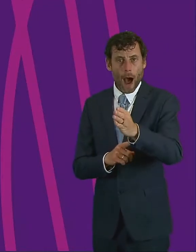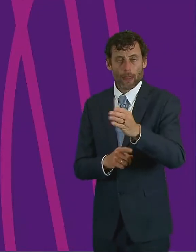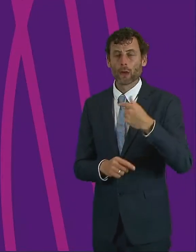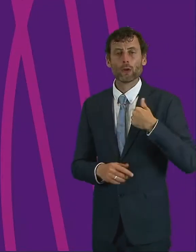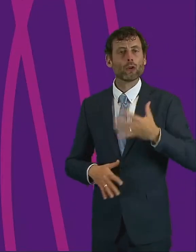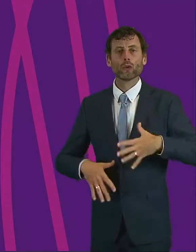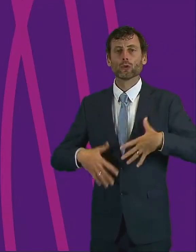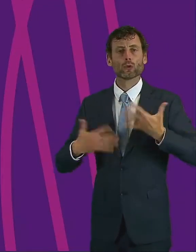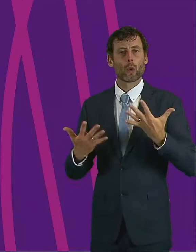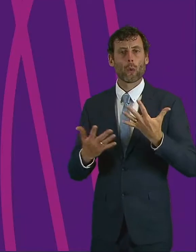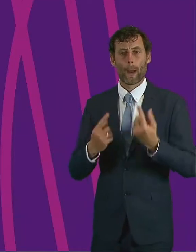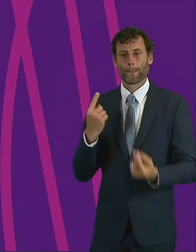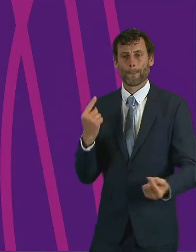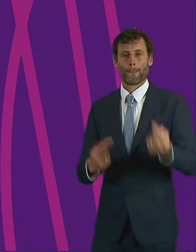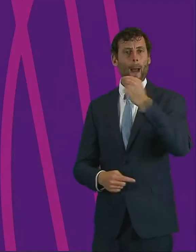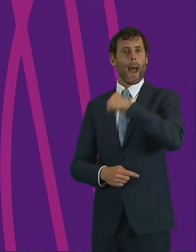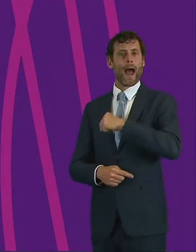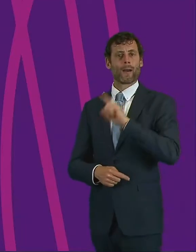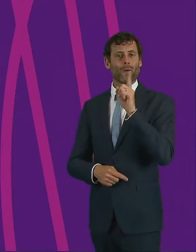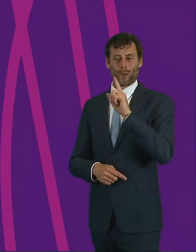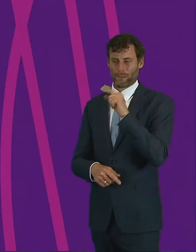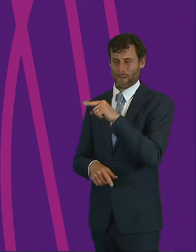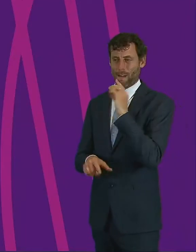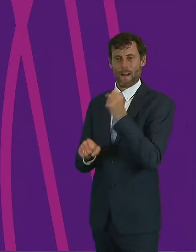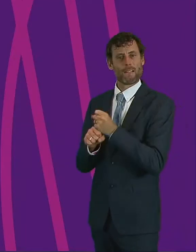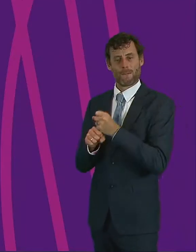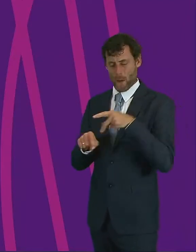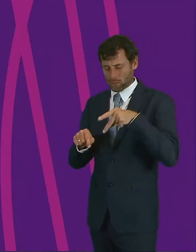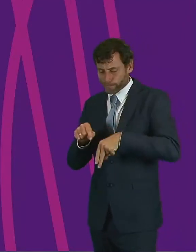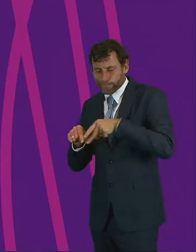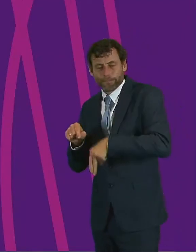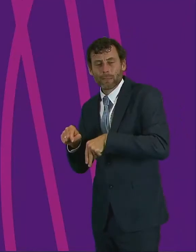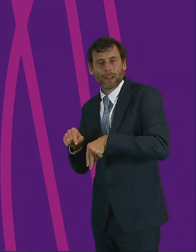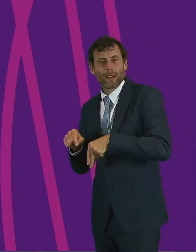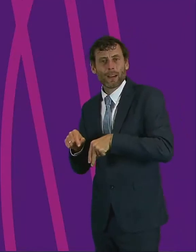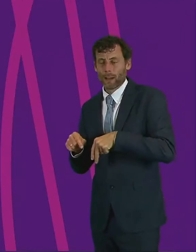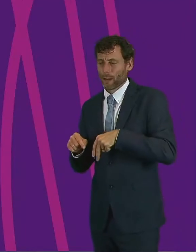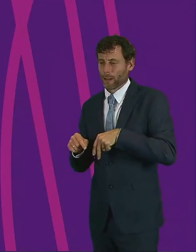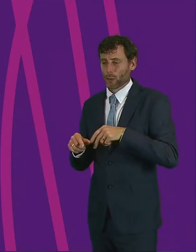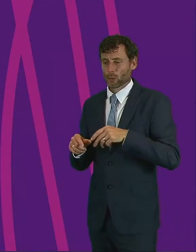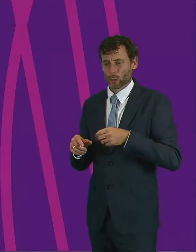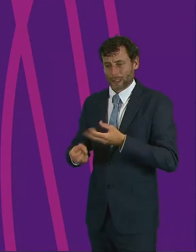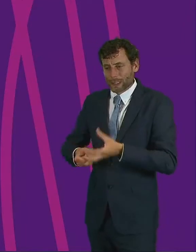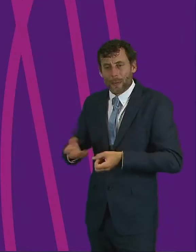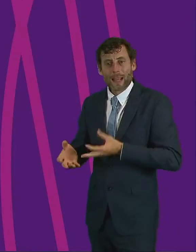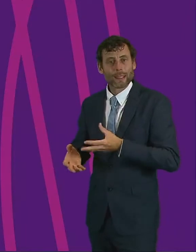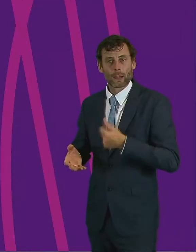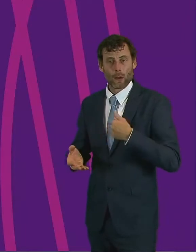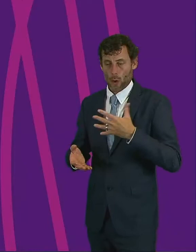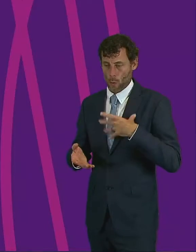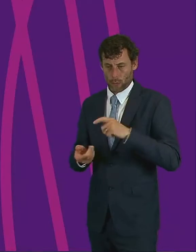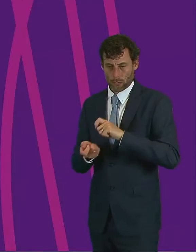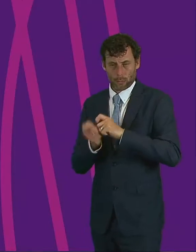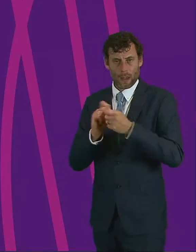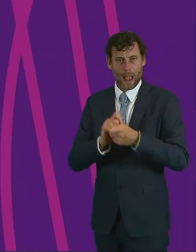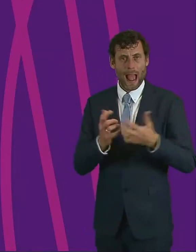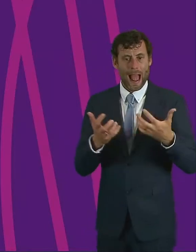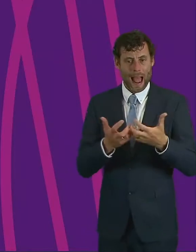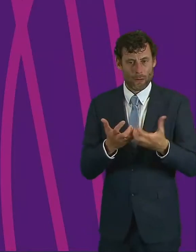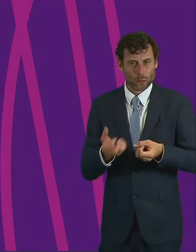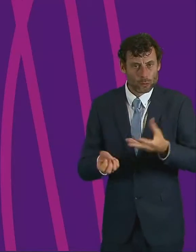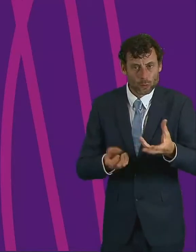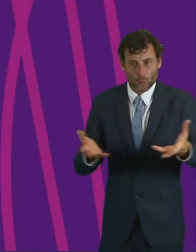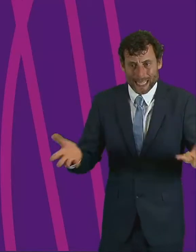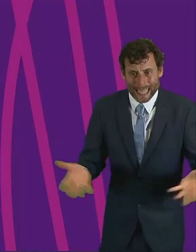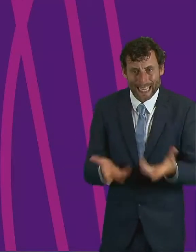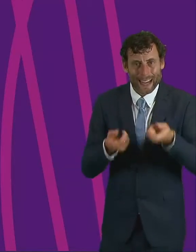and adopt more flexible fiscal rules. Growing the economy and reducing inequality should take priority over deficit reduction